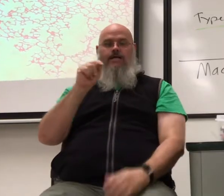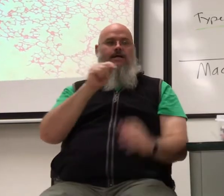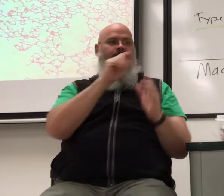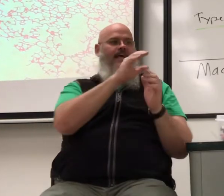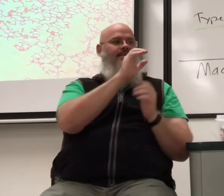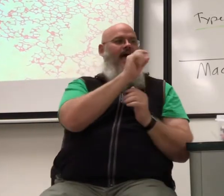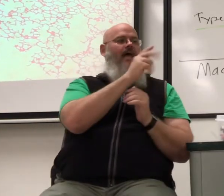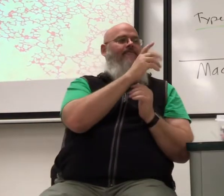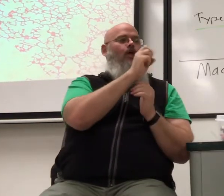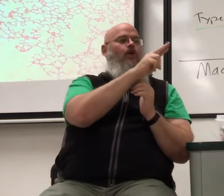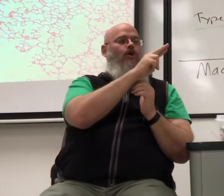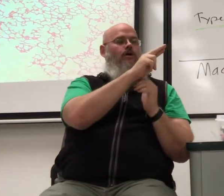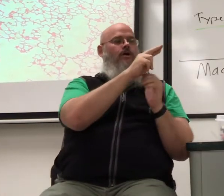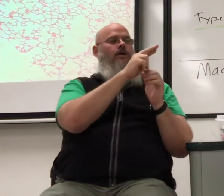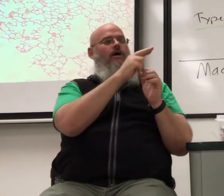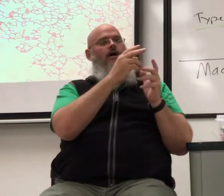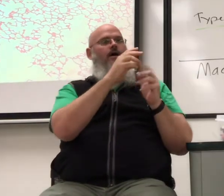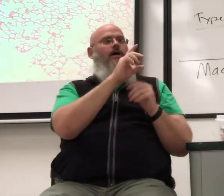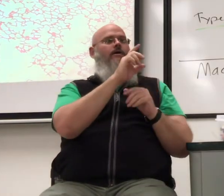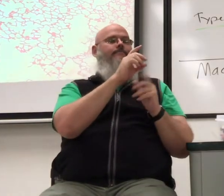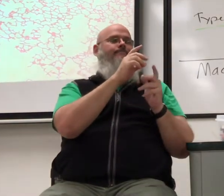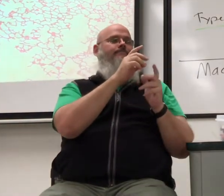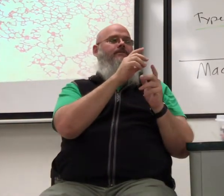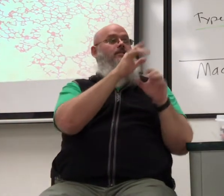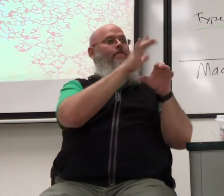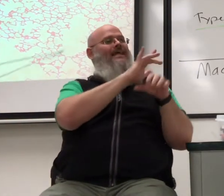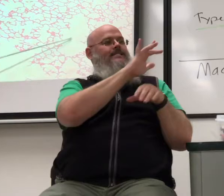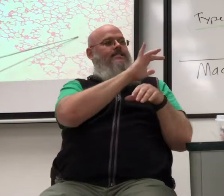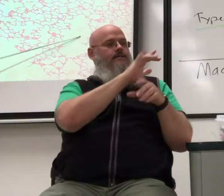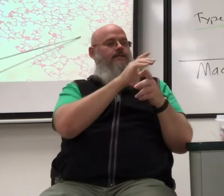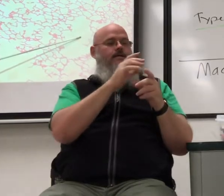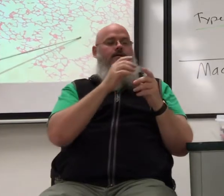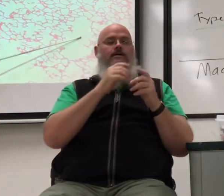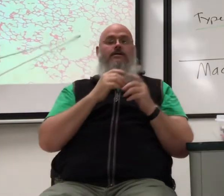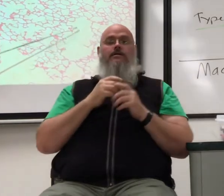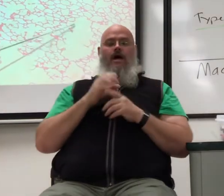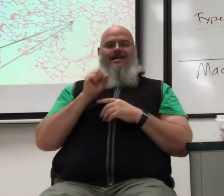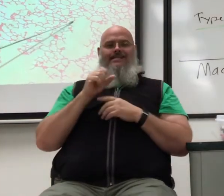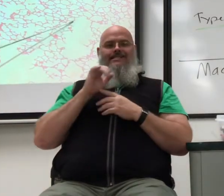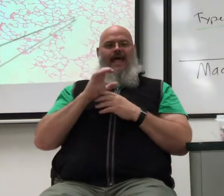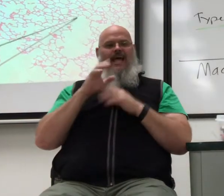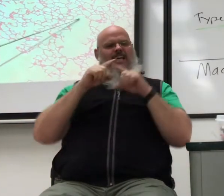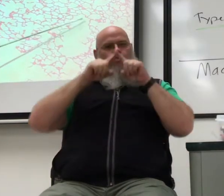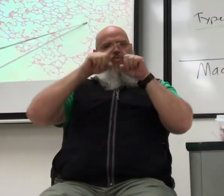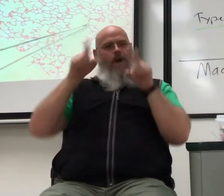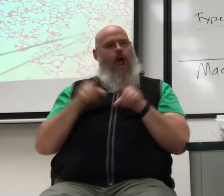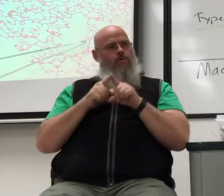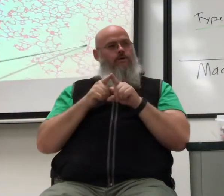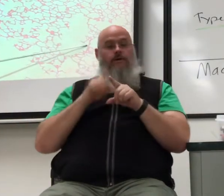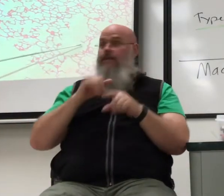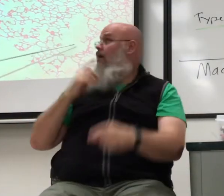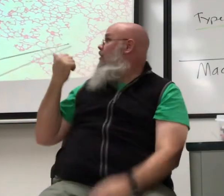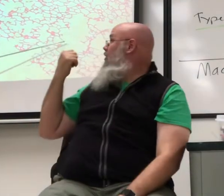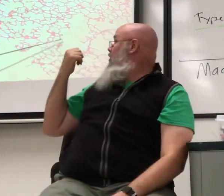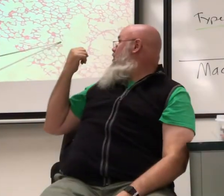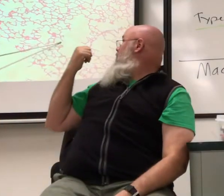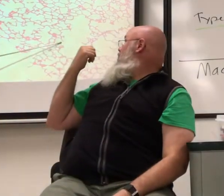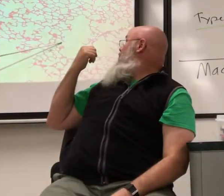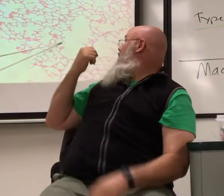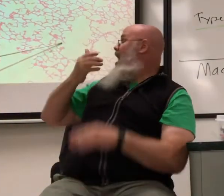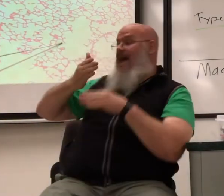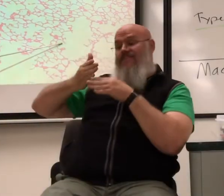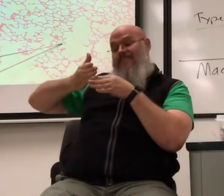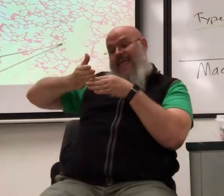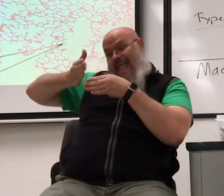sac is more like a round structure like this. And at the ends, it opens up into